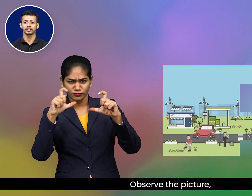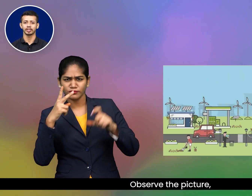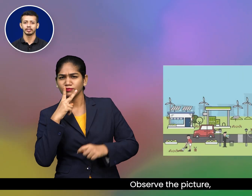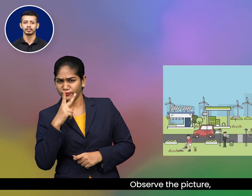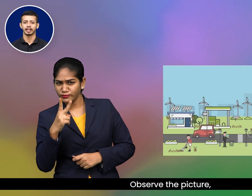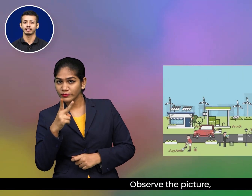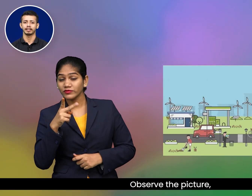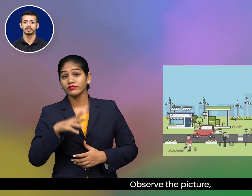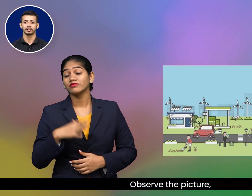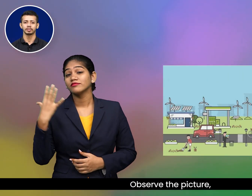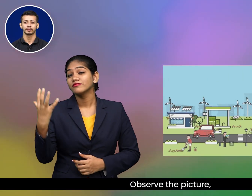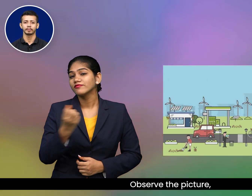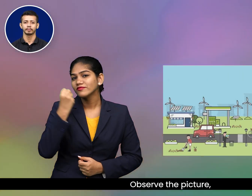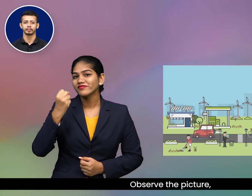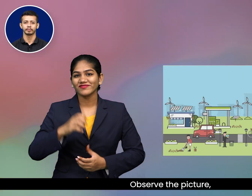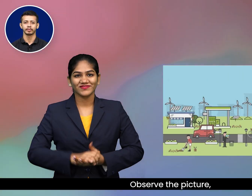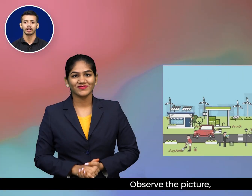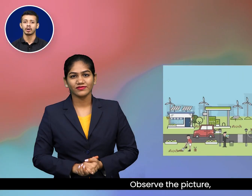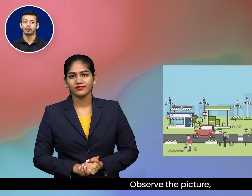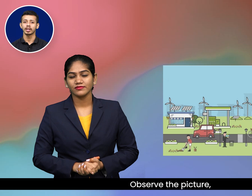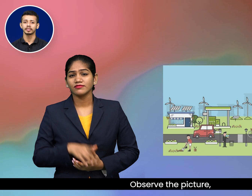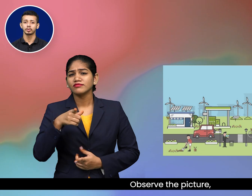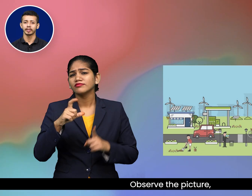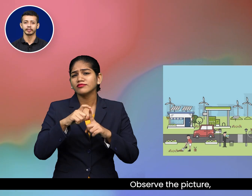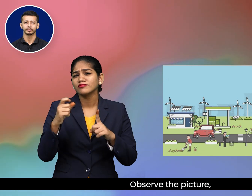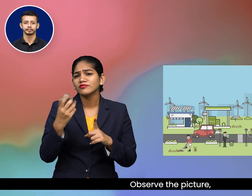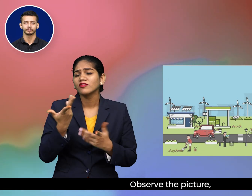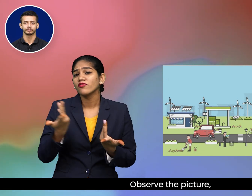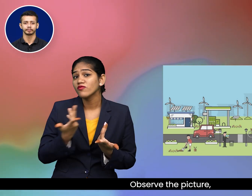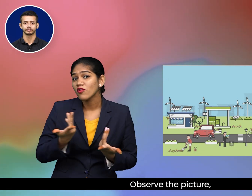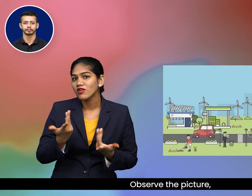Observe the picture and find out what are they doing.